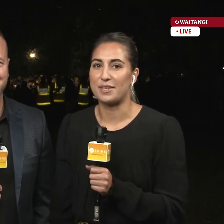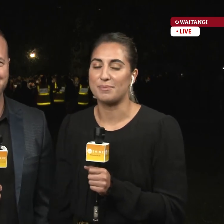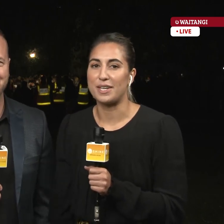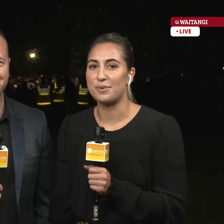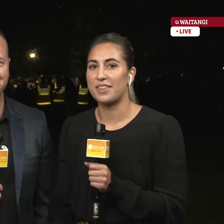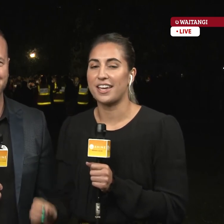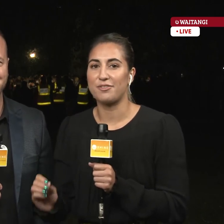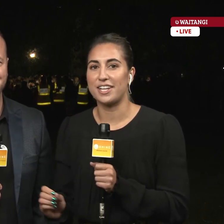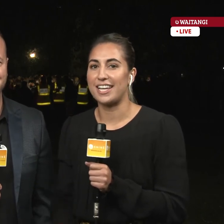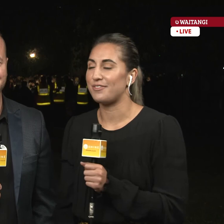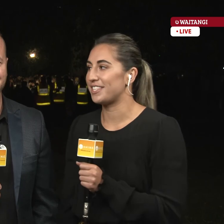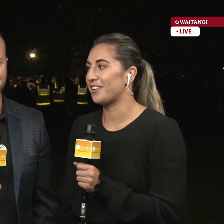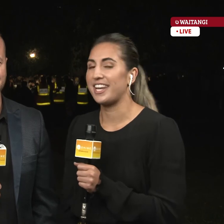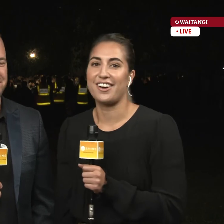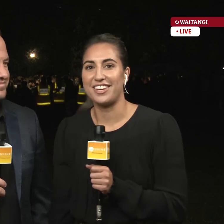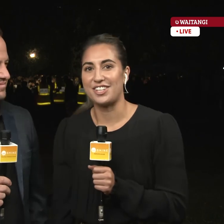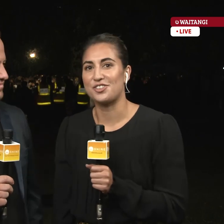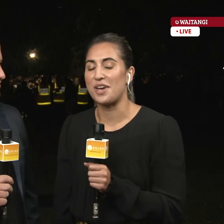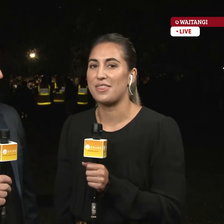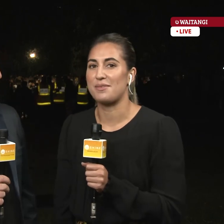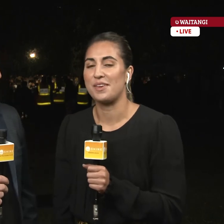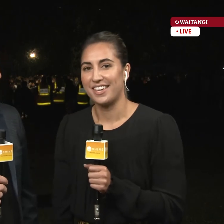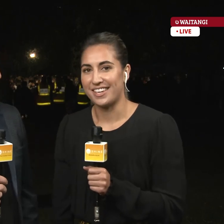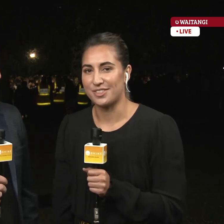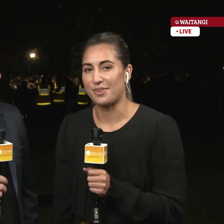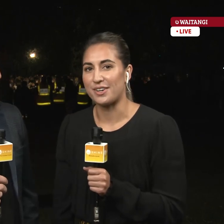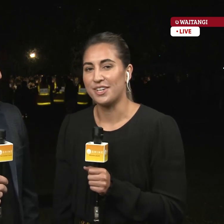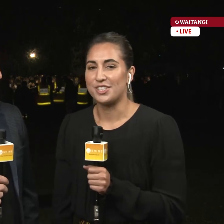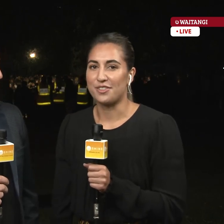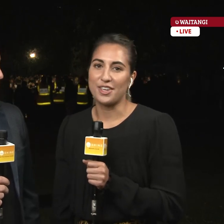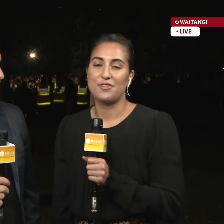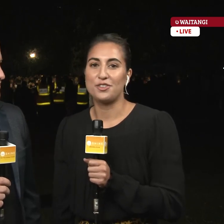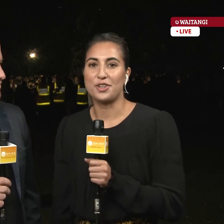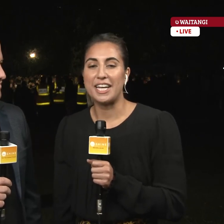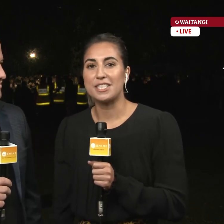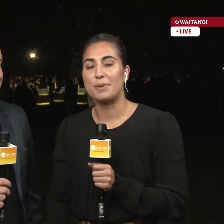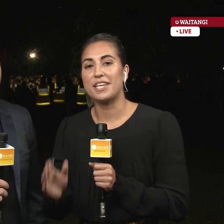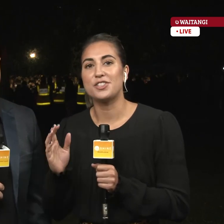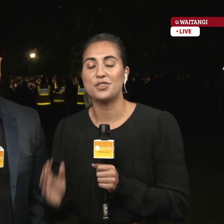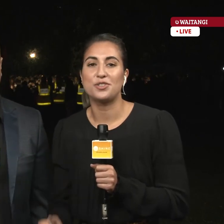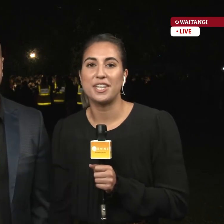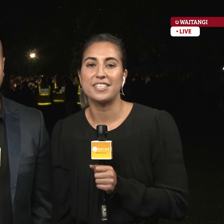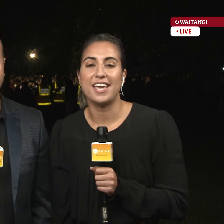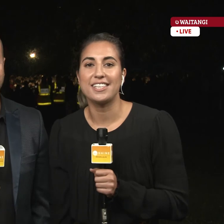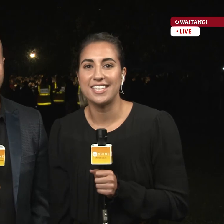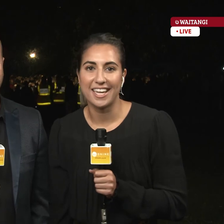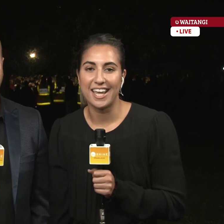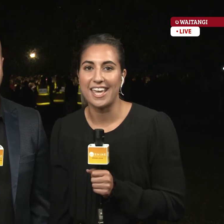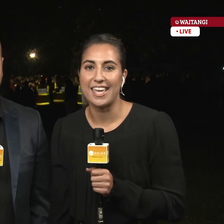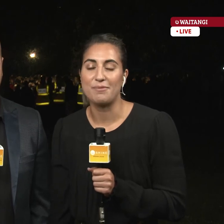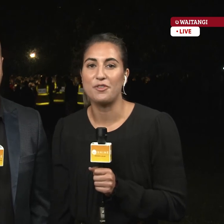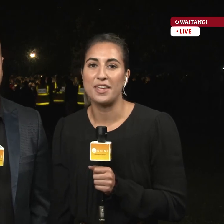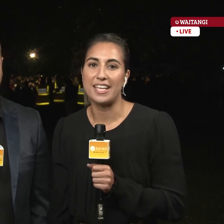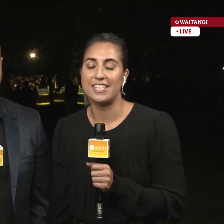lifted up in this place. One thing I really love is hearing our national anthem as well. So thank you for joining us. Please do join us at